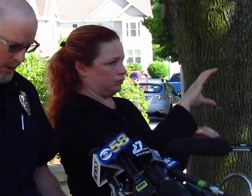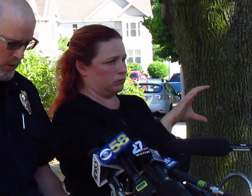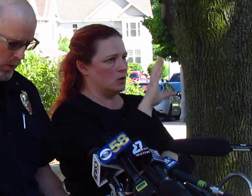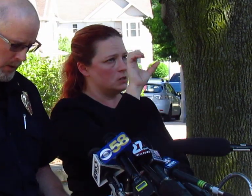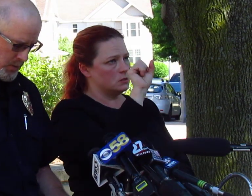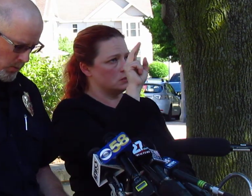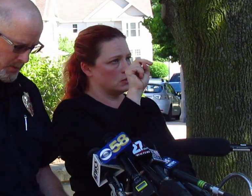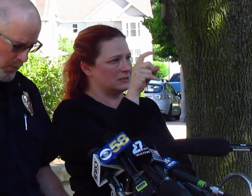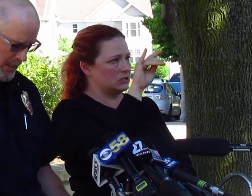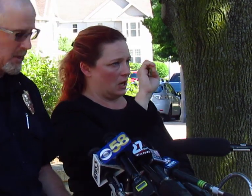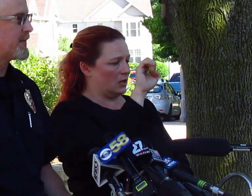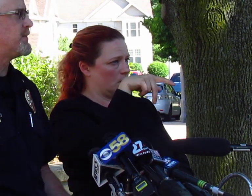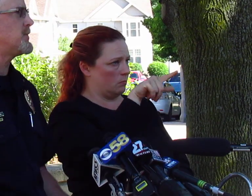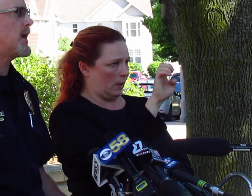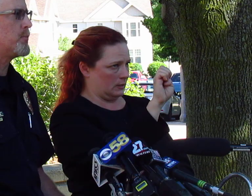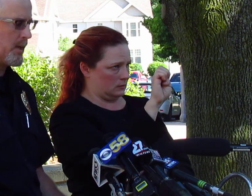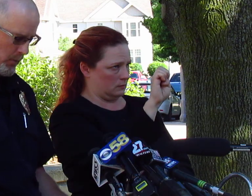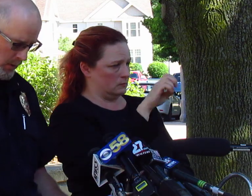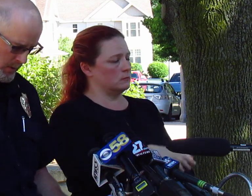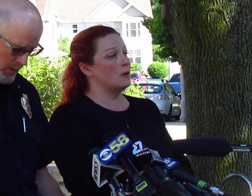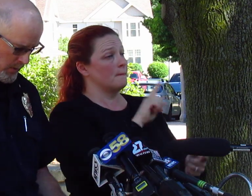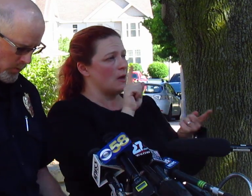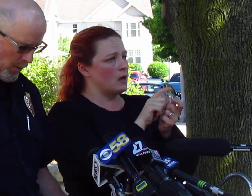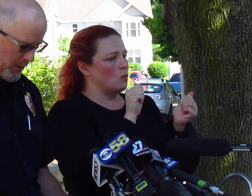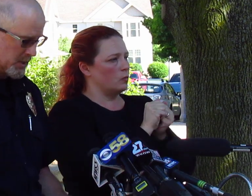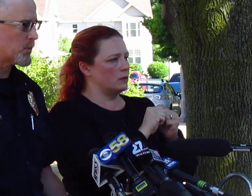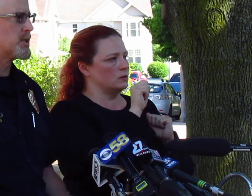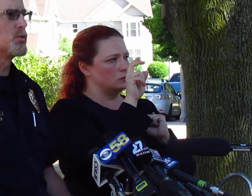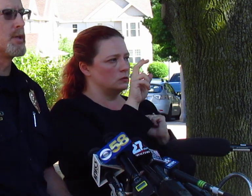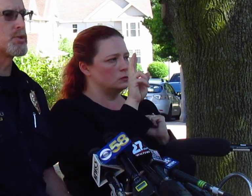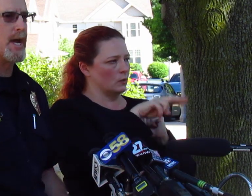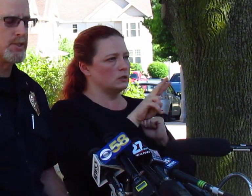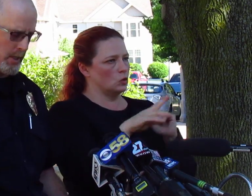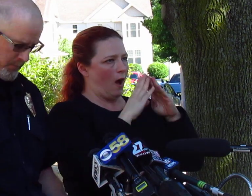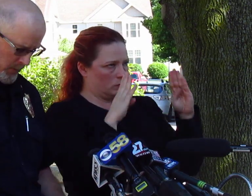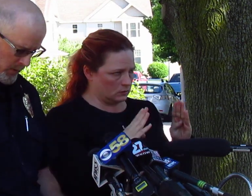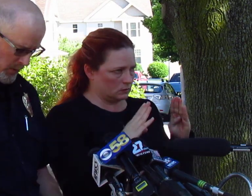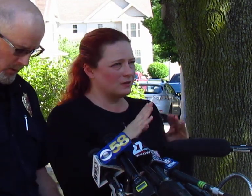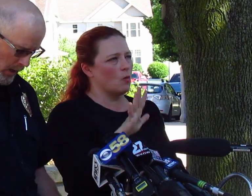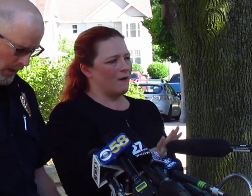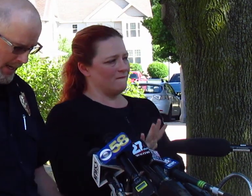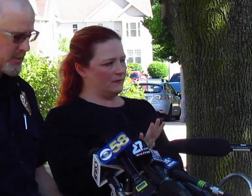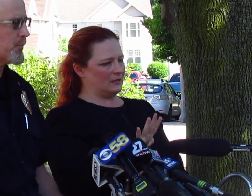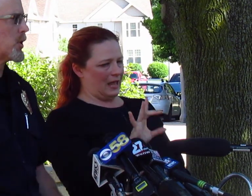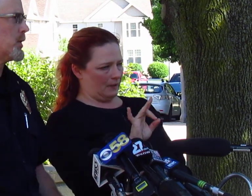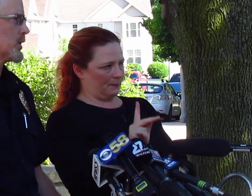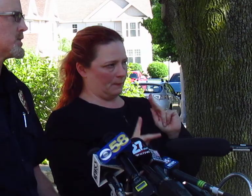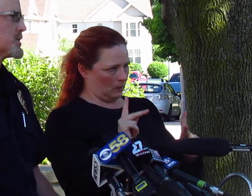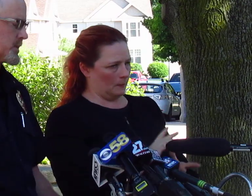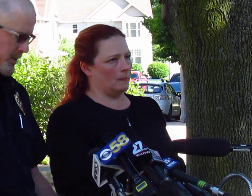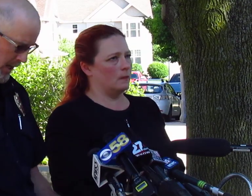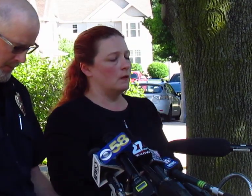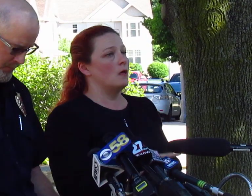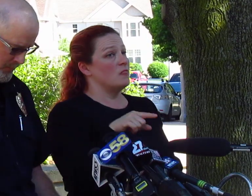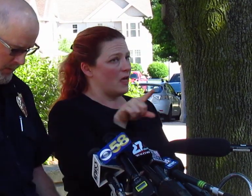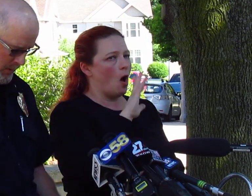with 22 households, approximately 58 people, who have been displaced due to this tragedy. All have temporary places